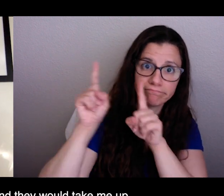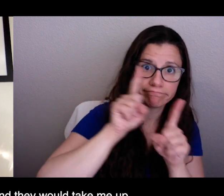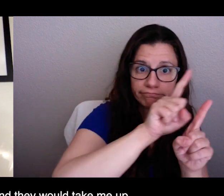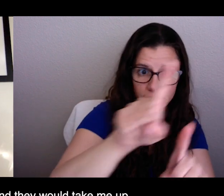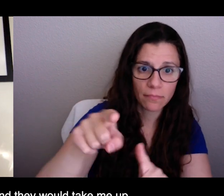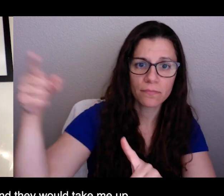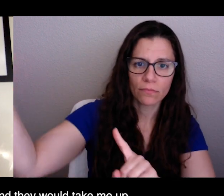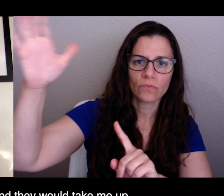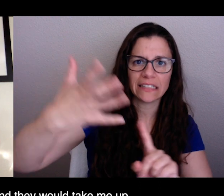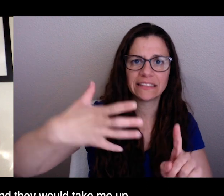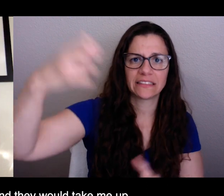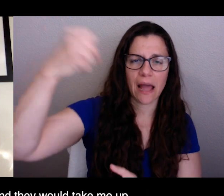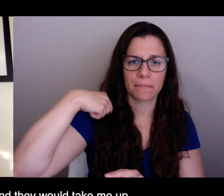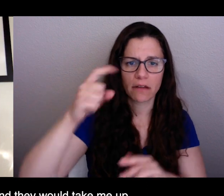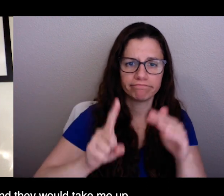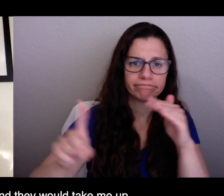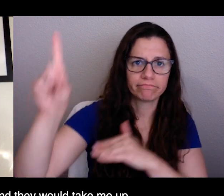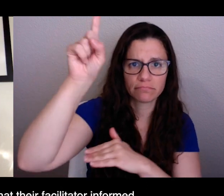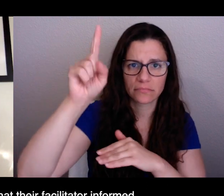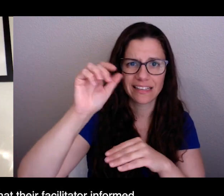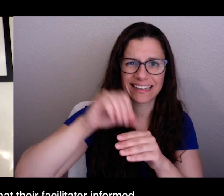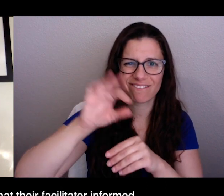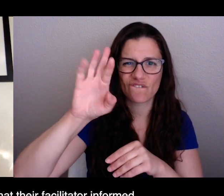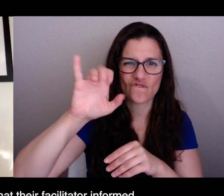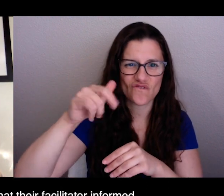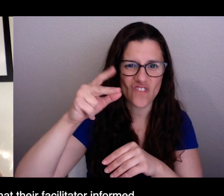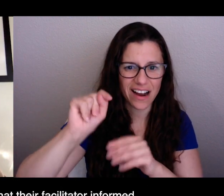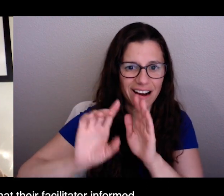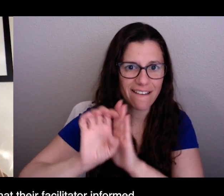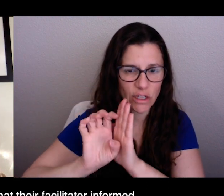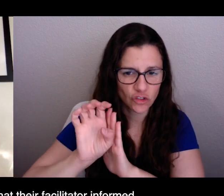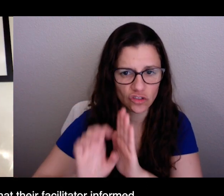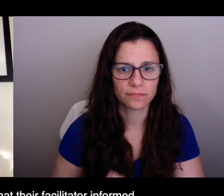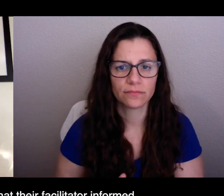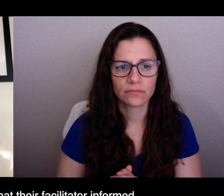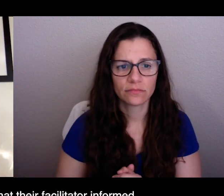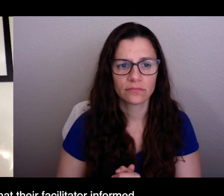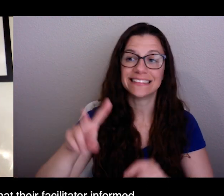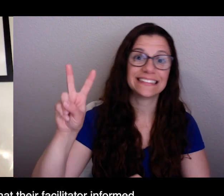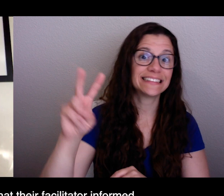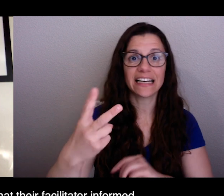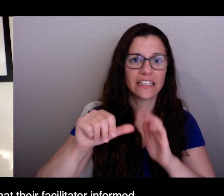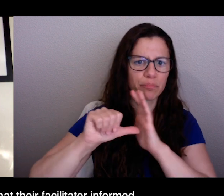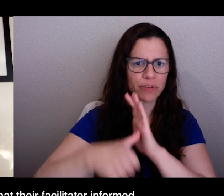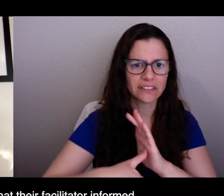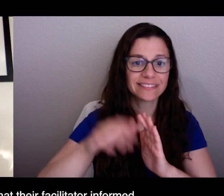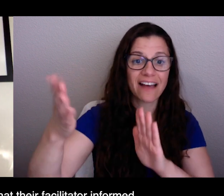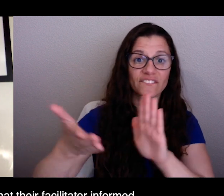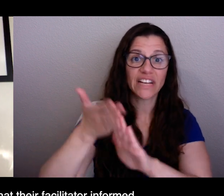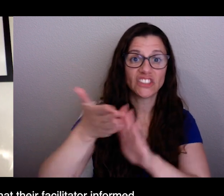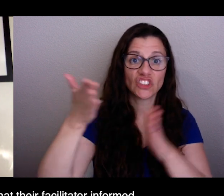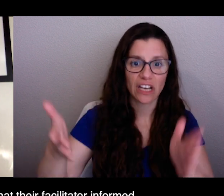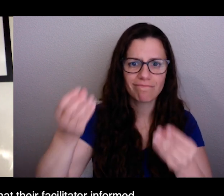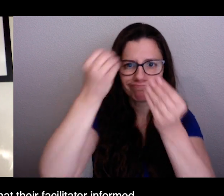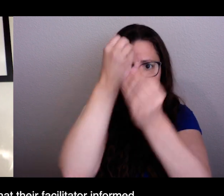freight elevator. So the second impression was that their facilitator informed everyone at the